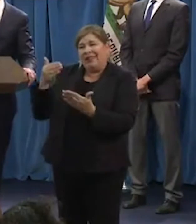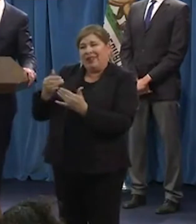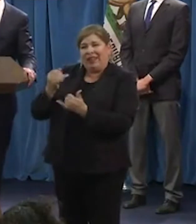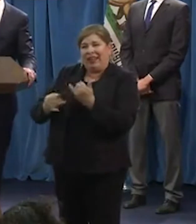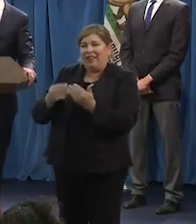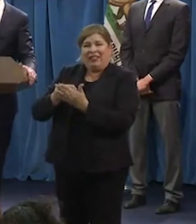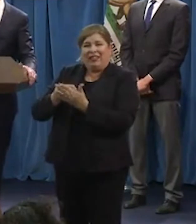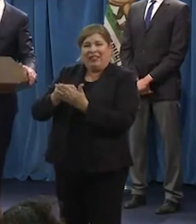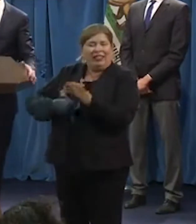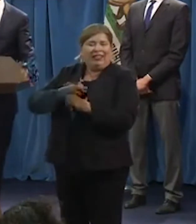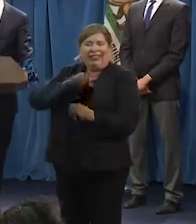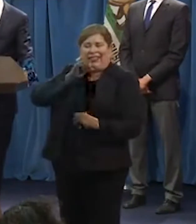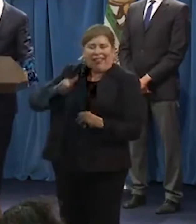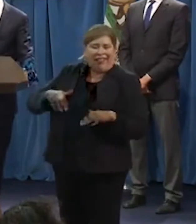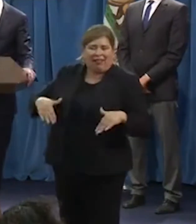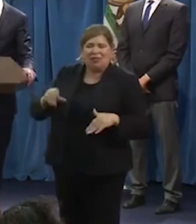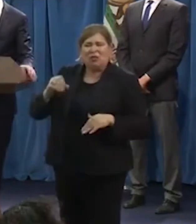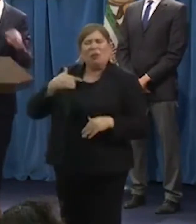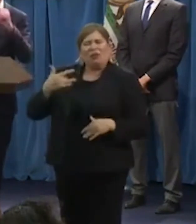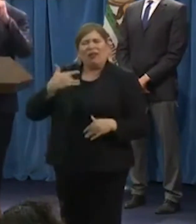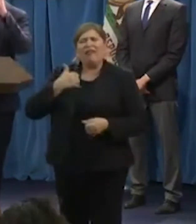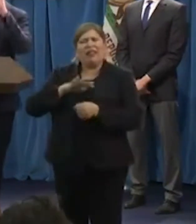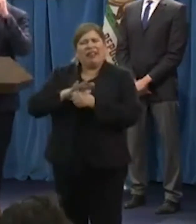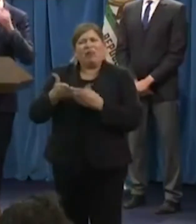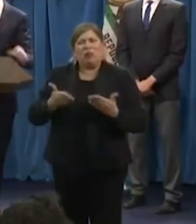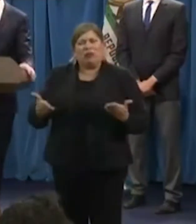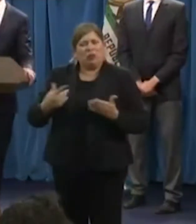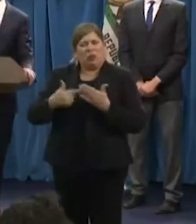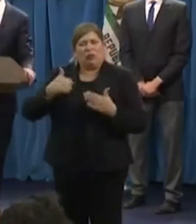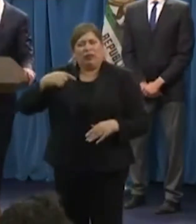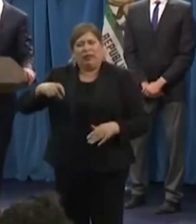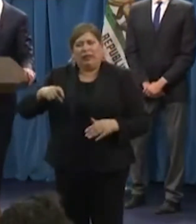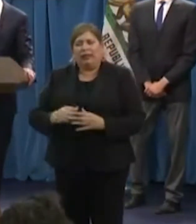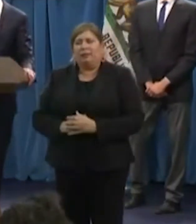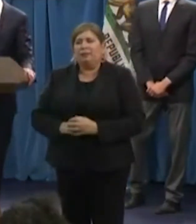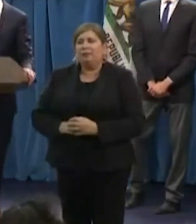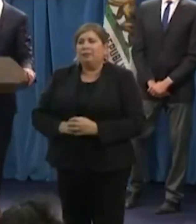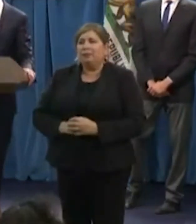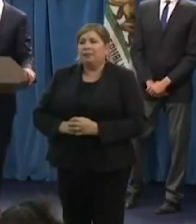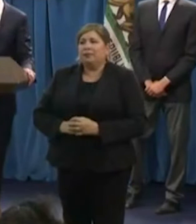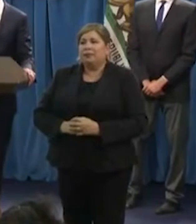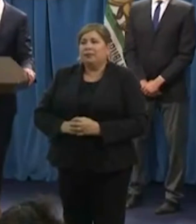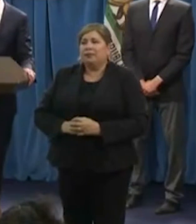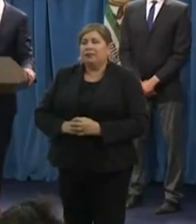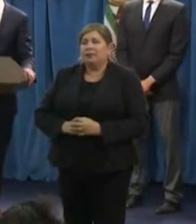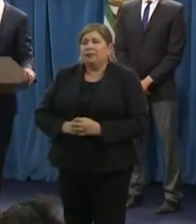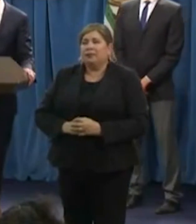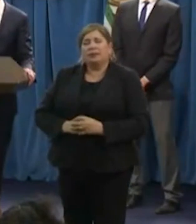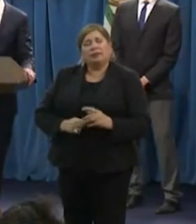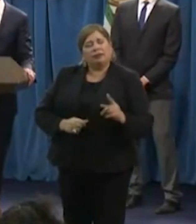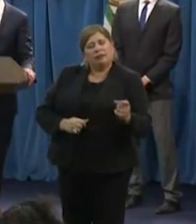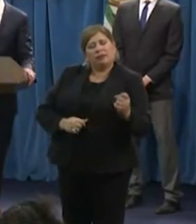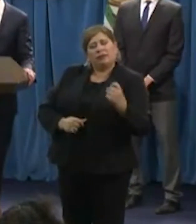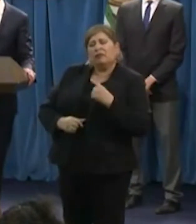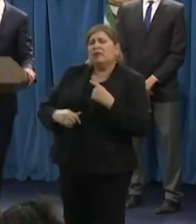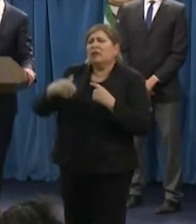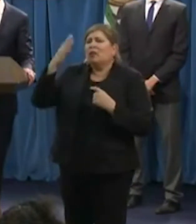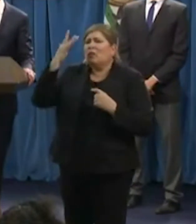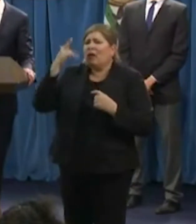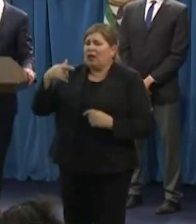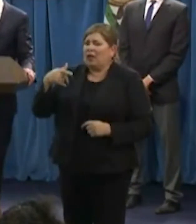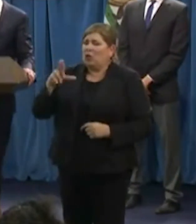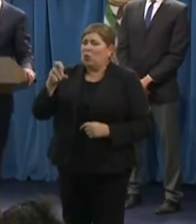cycle, so we feel we have ample resources. So why is Quest Labs able to come in and provide the reagents